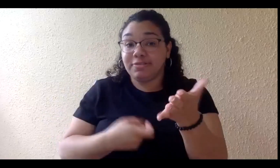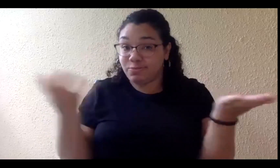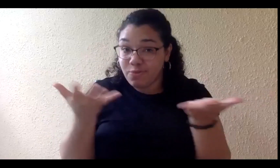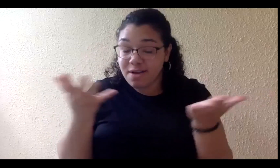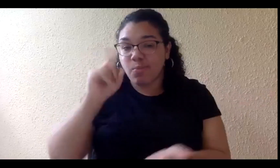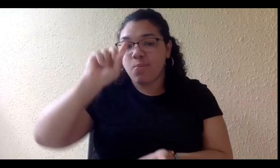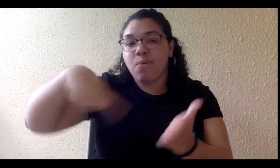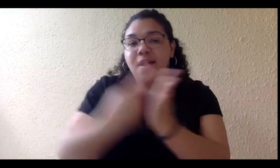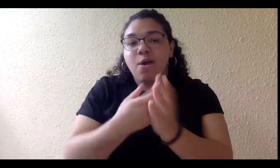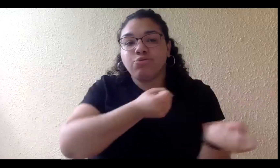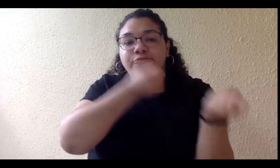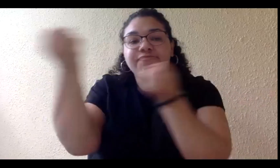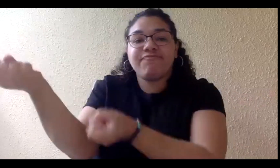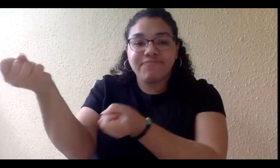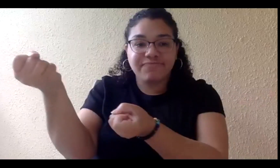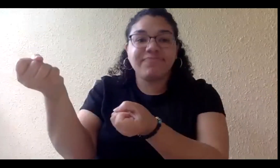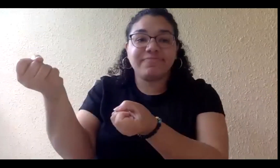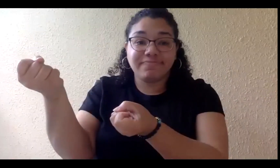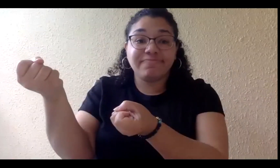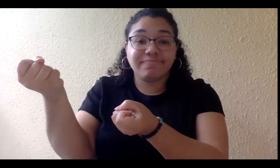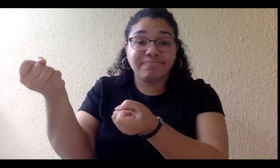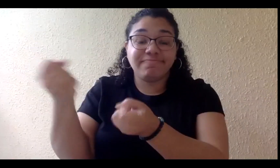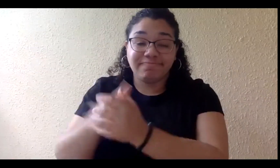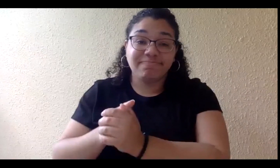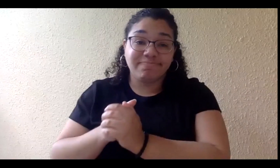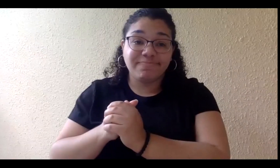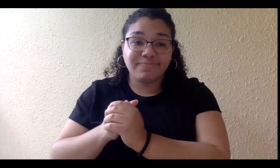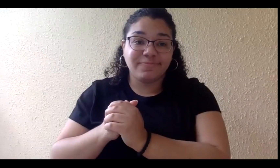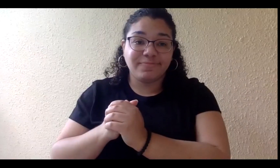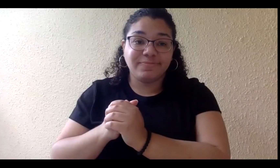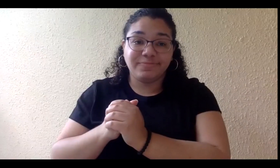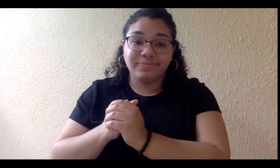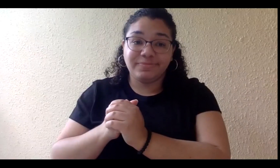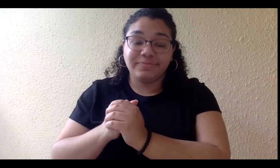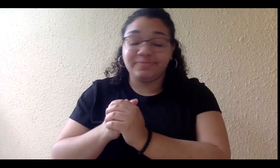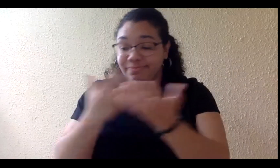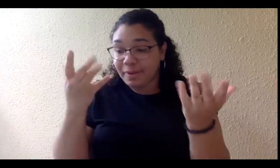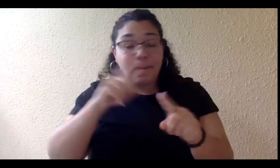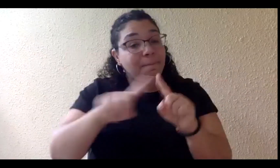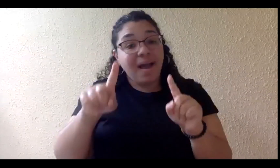But the cost of that was that it was an hour away.